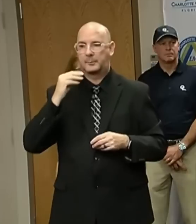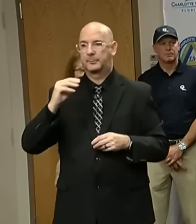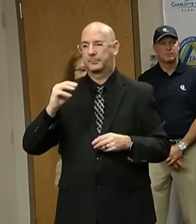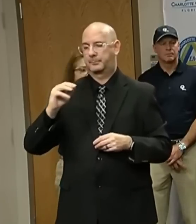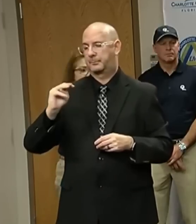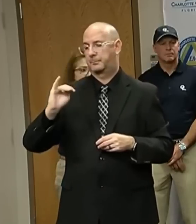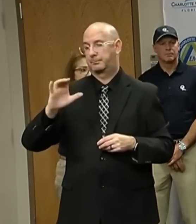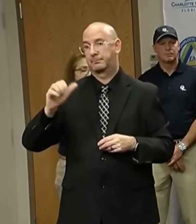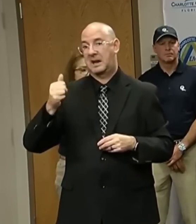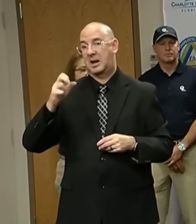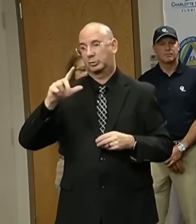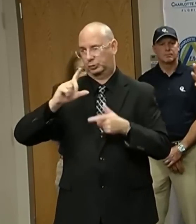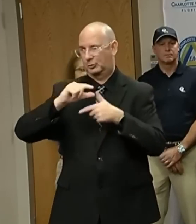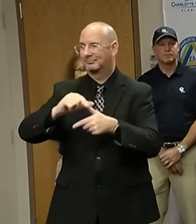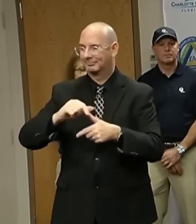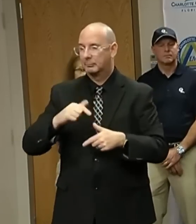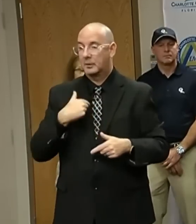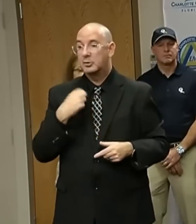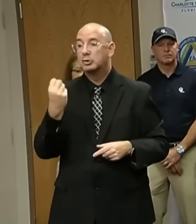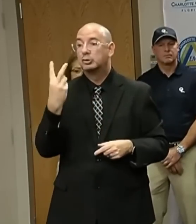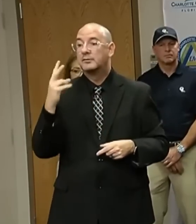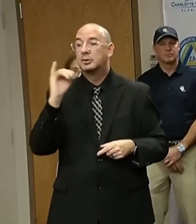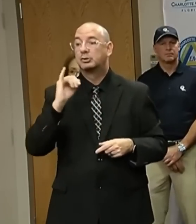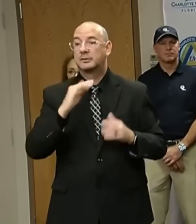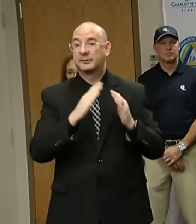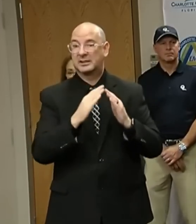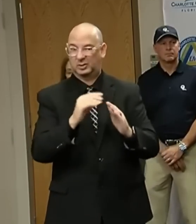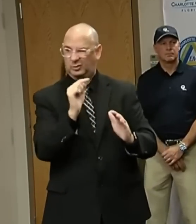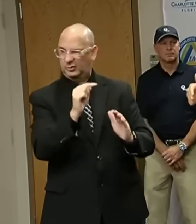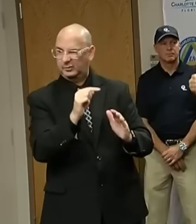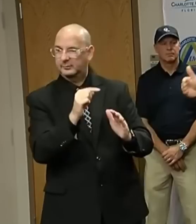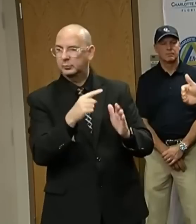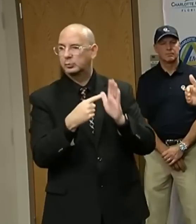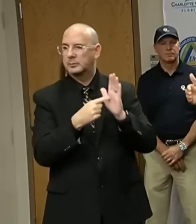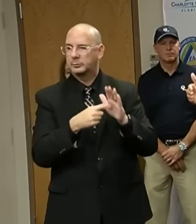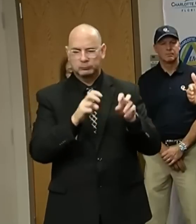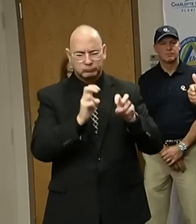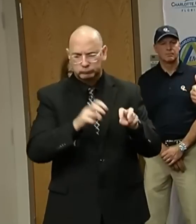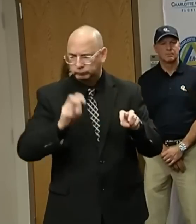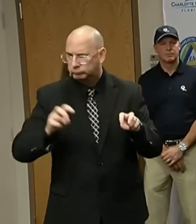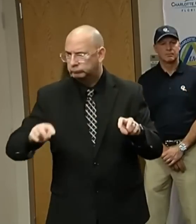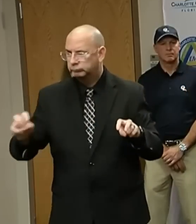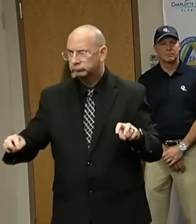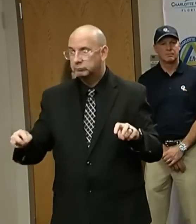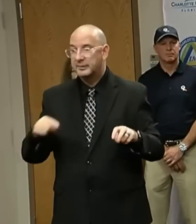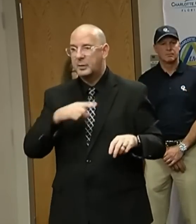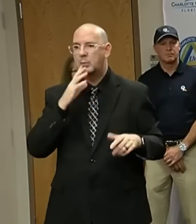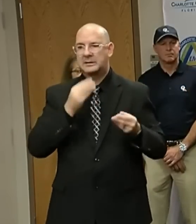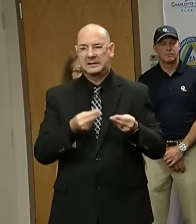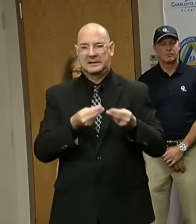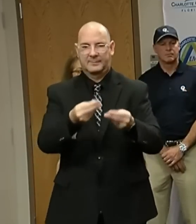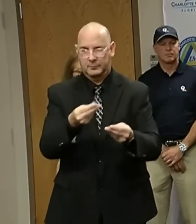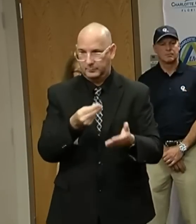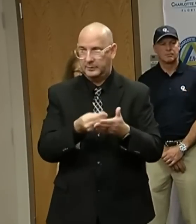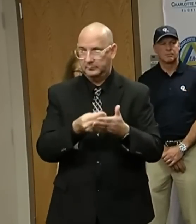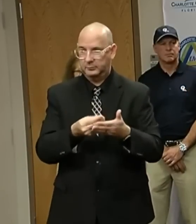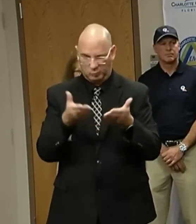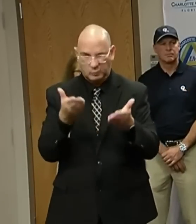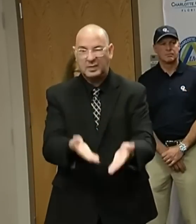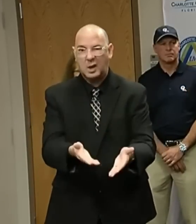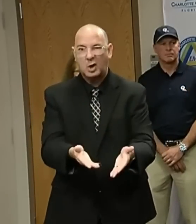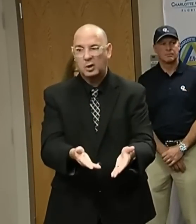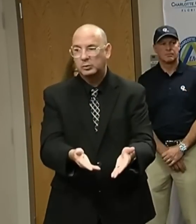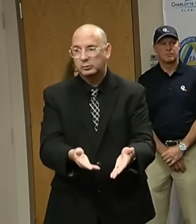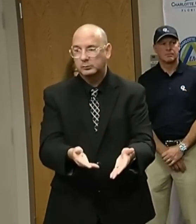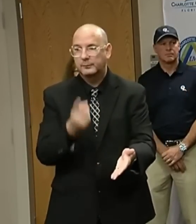over a year span. So we're going to be here bringing the carriers back, and they will write checks on site, okay? But when you start complicating